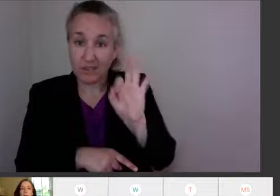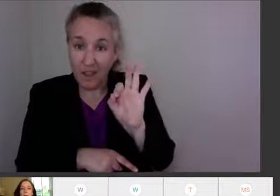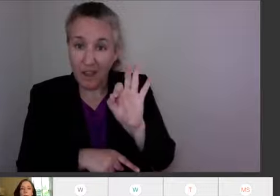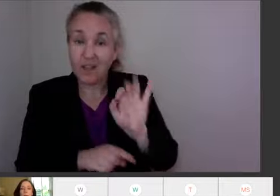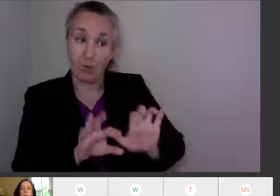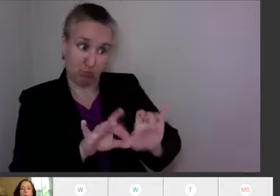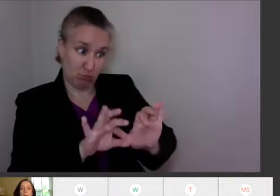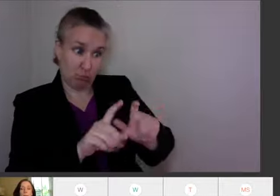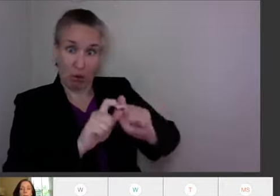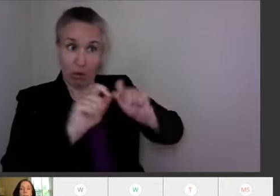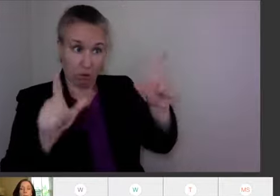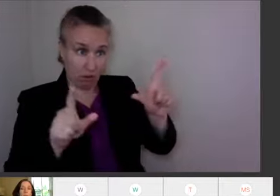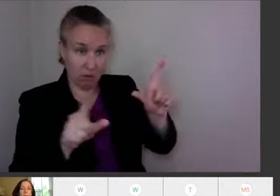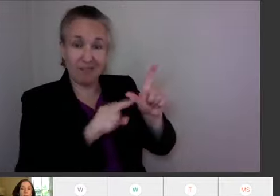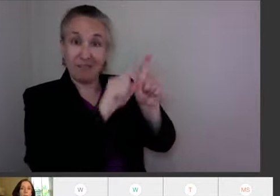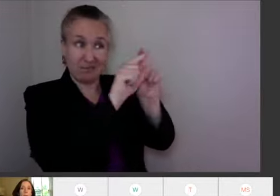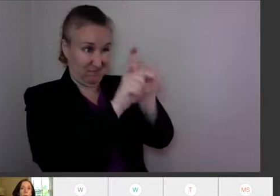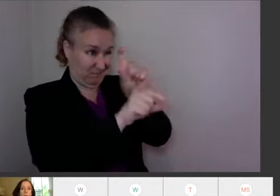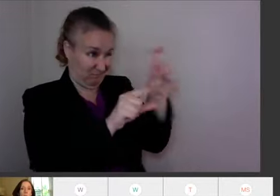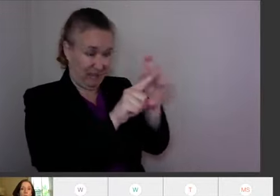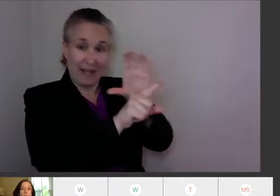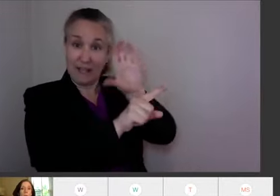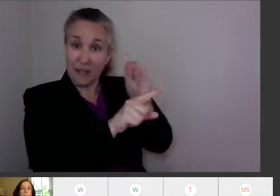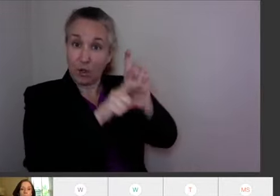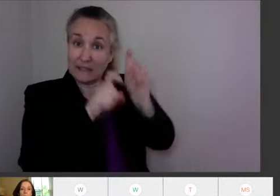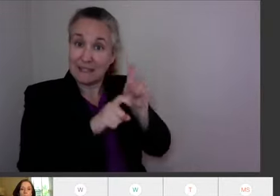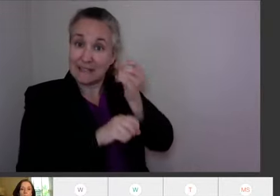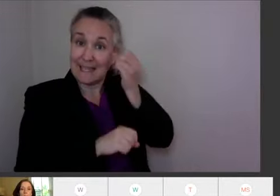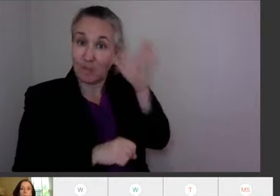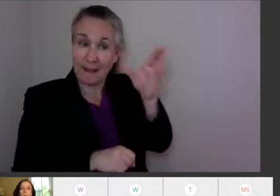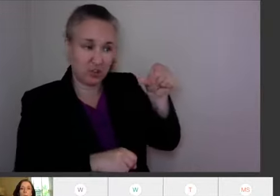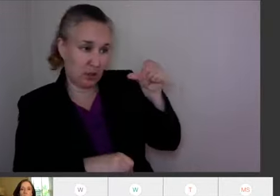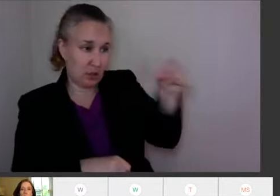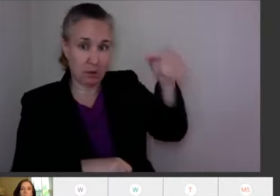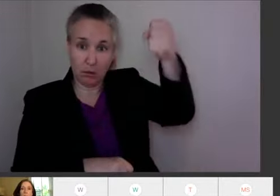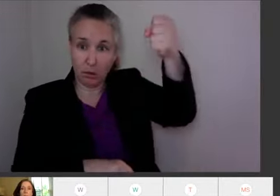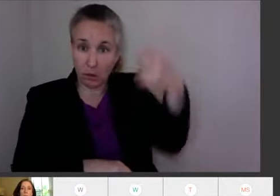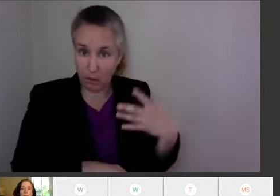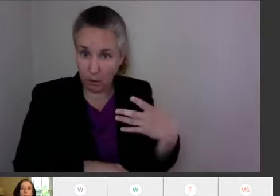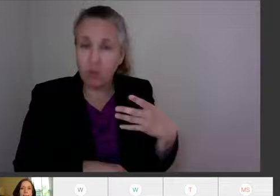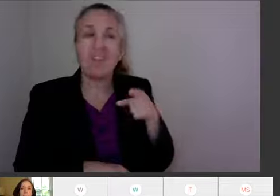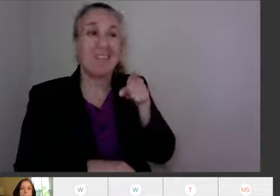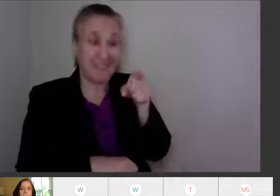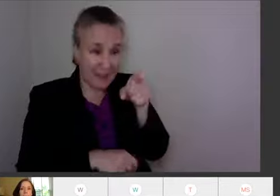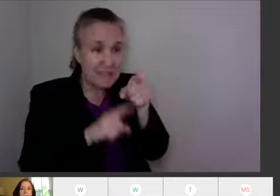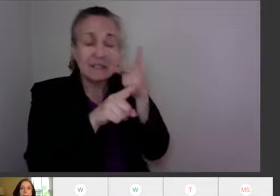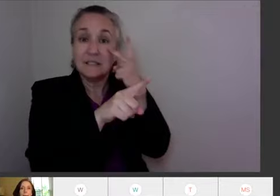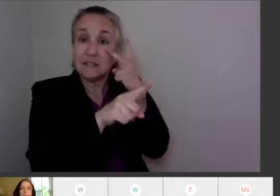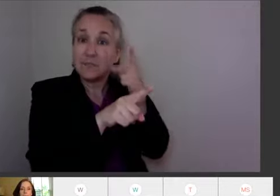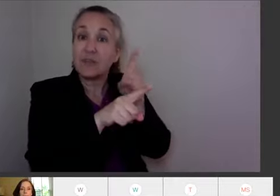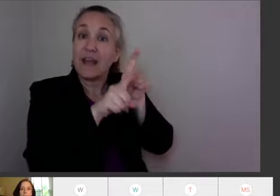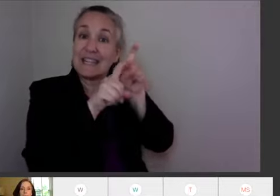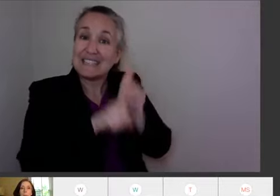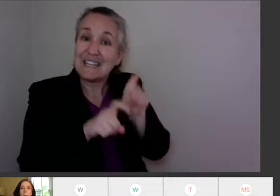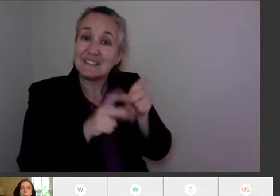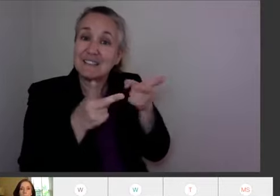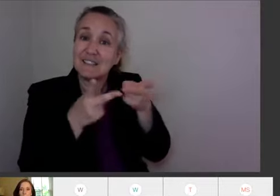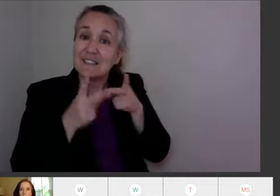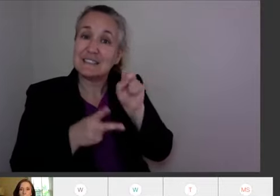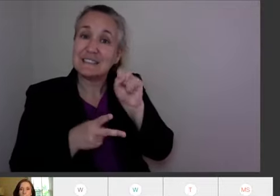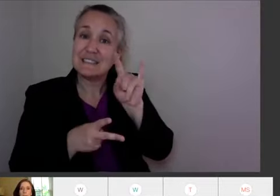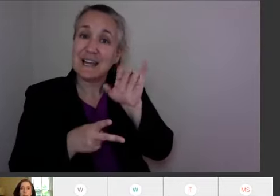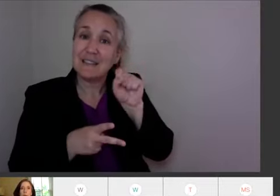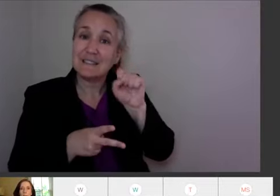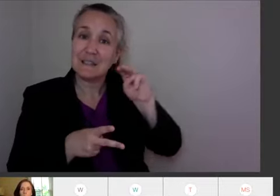moncopa.org/COVID-19 site and click under the county testing information button, then click on the testing sites